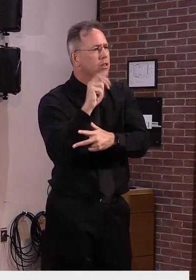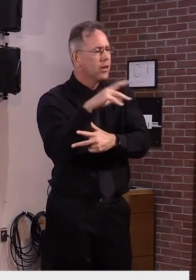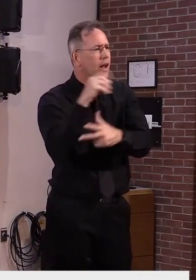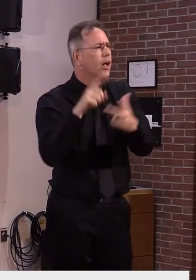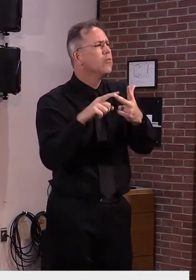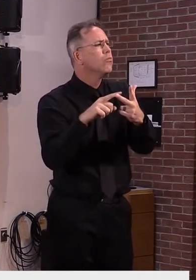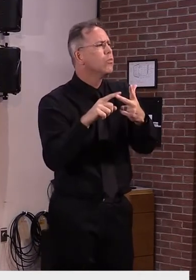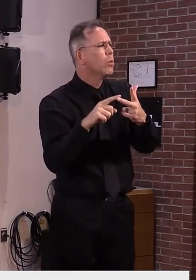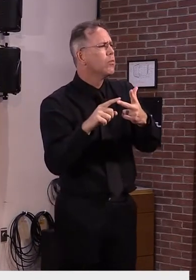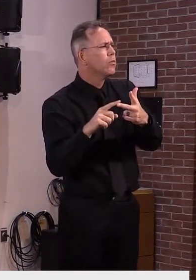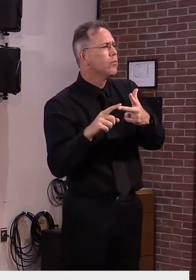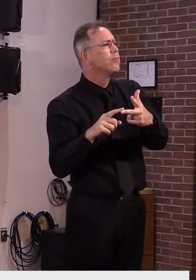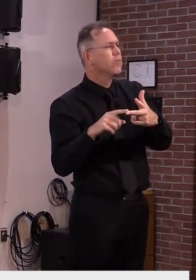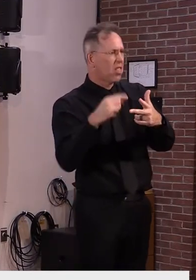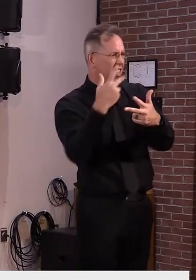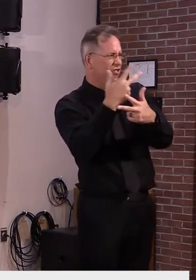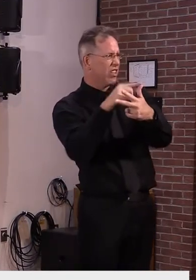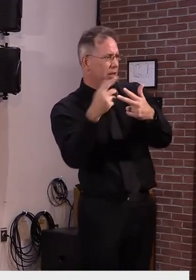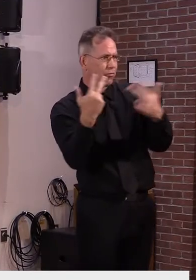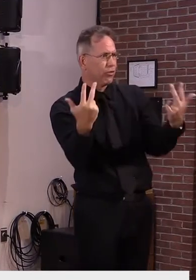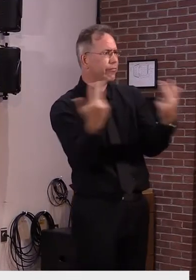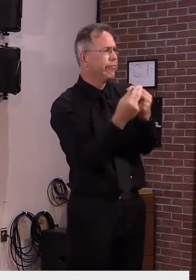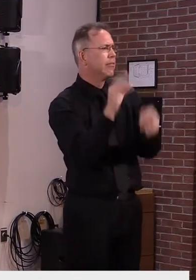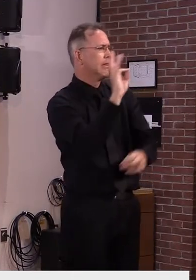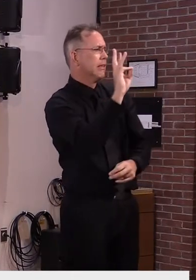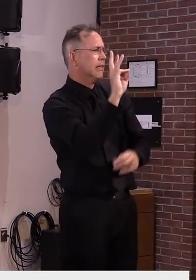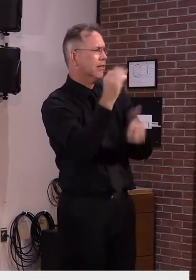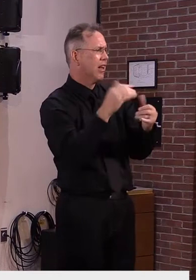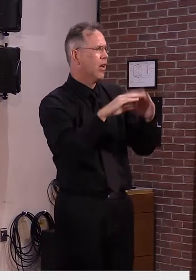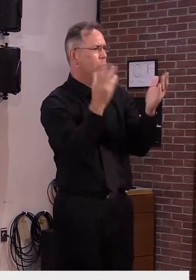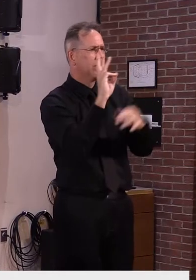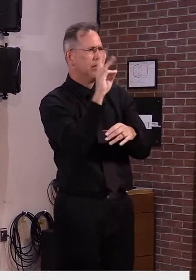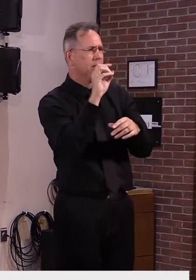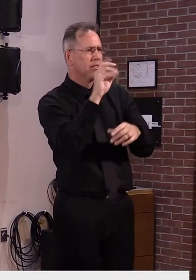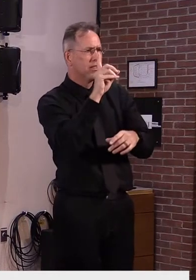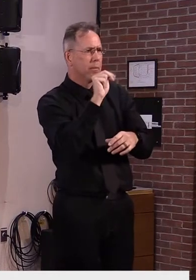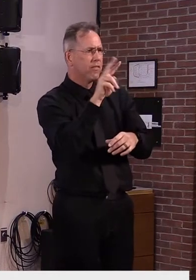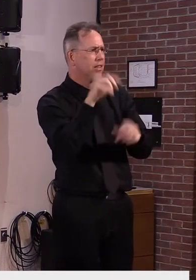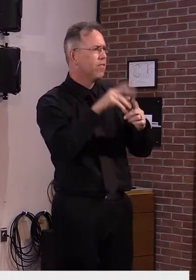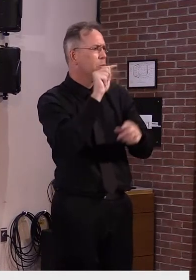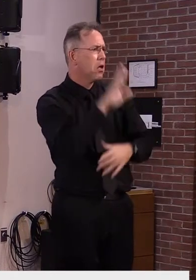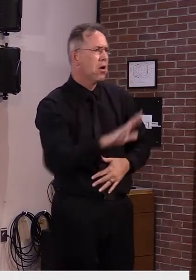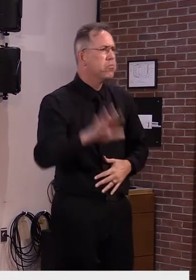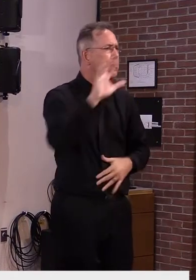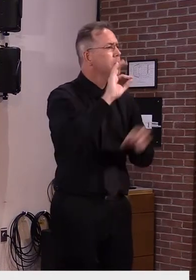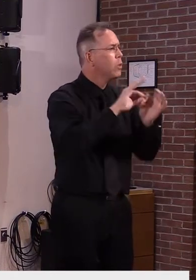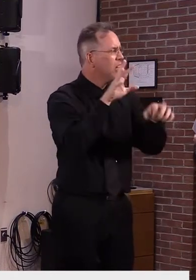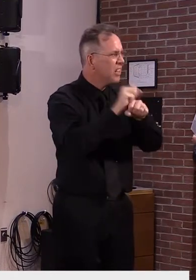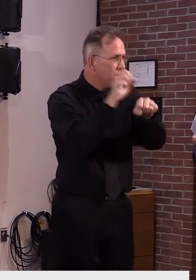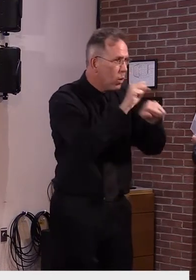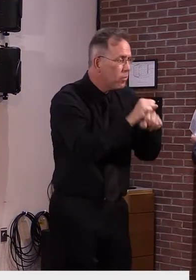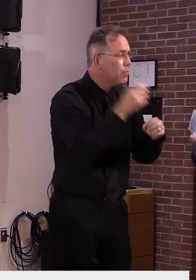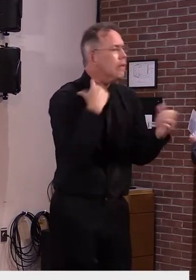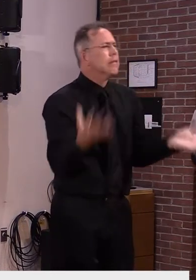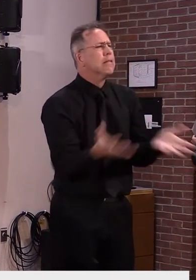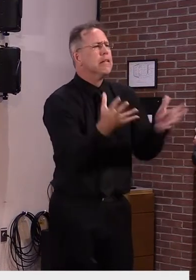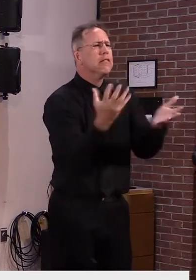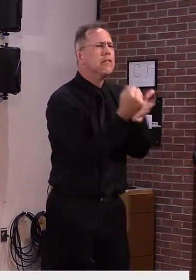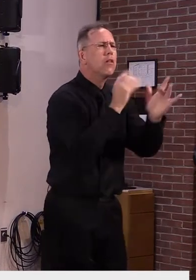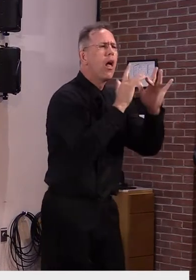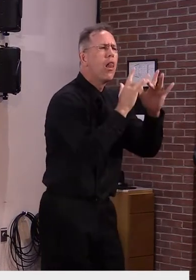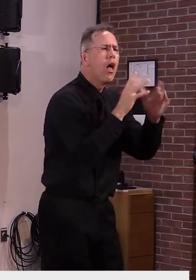many services have been and still can be done online, over the phone, or through the mail. And we encourage